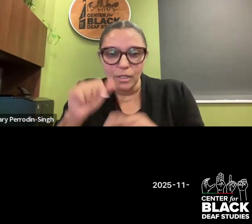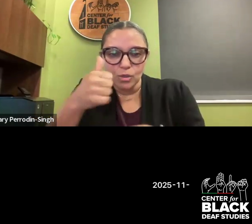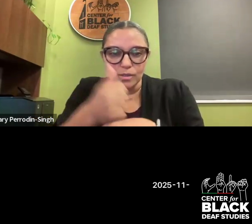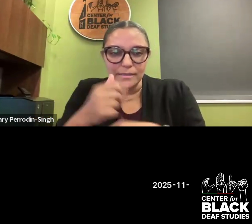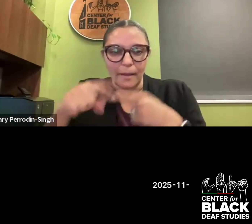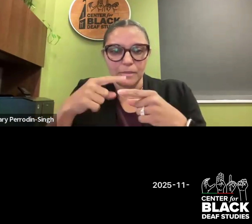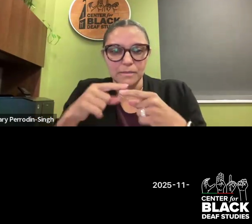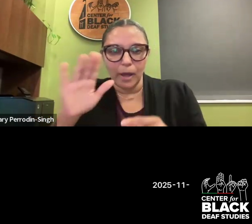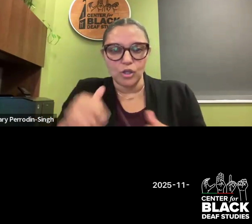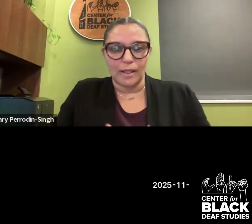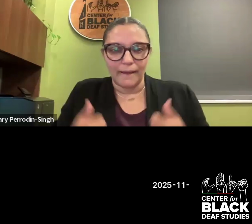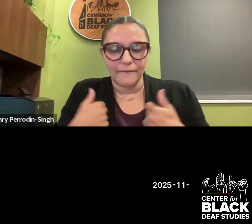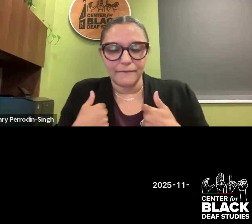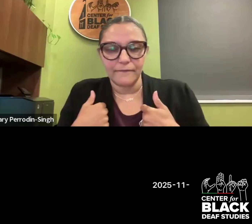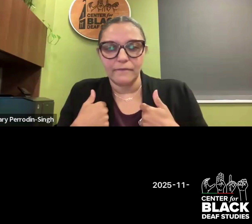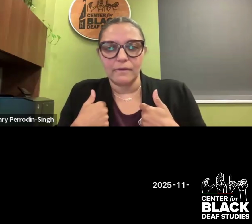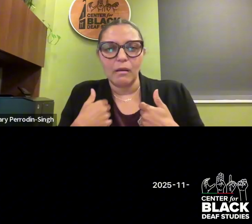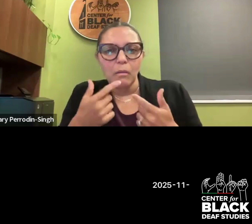from Charles.